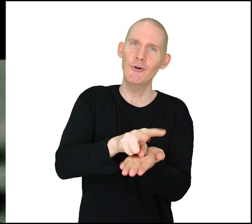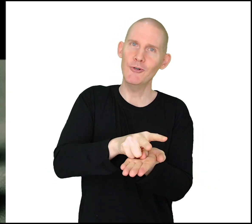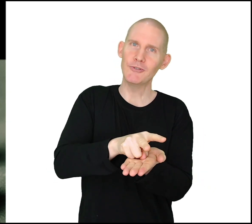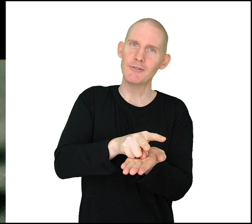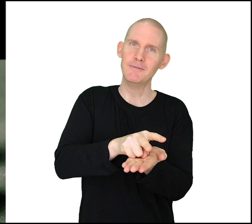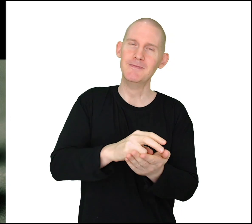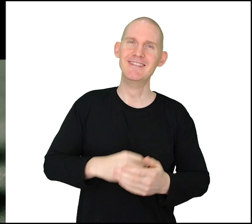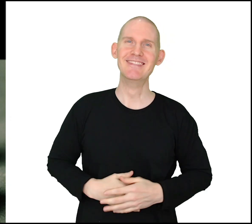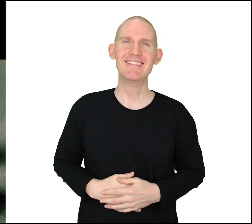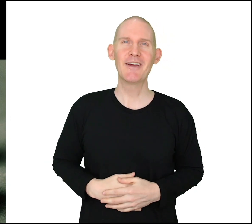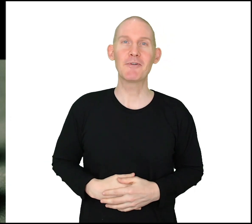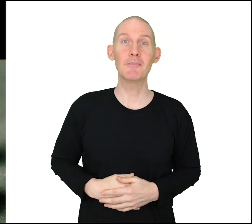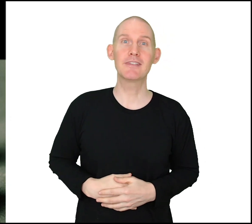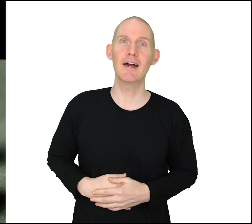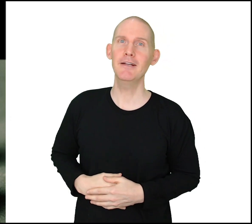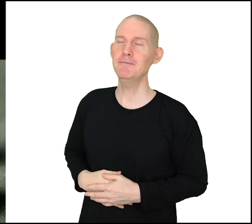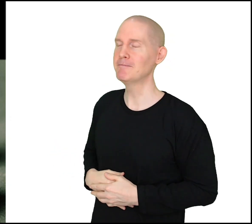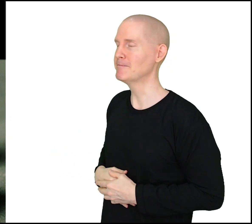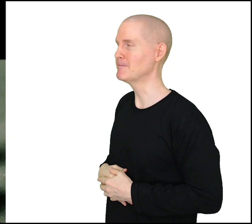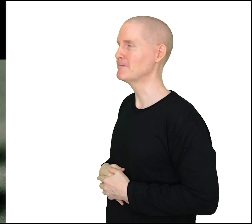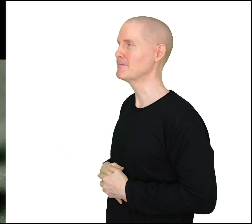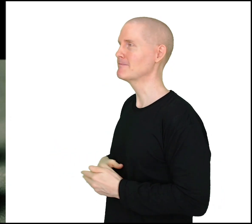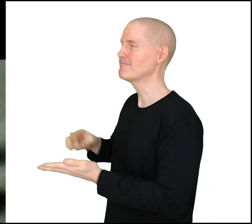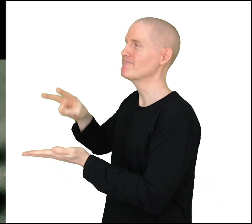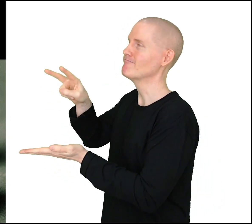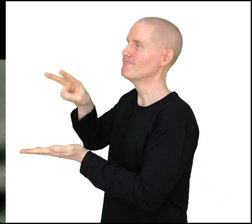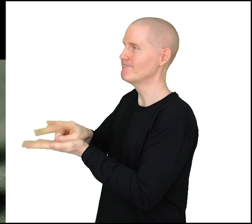Lose. From the side.